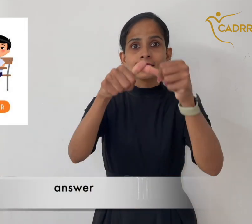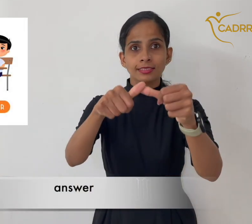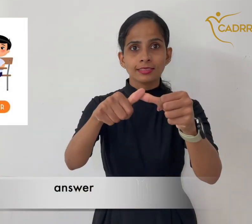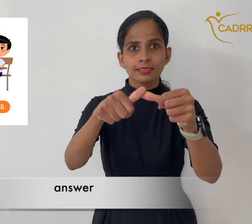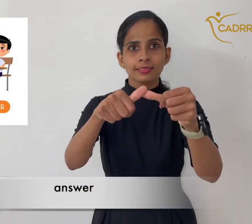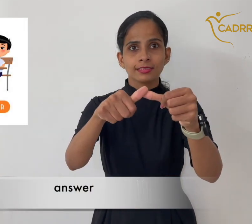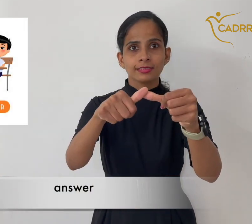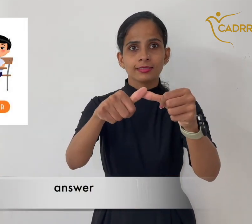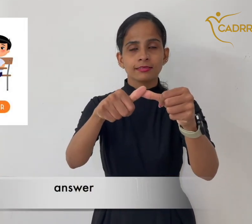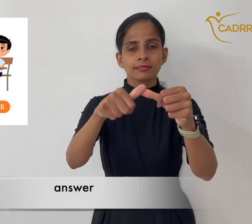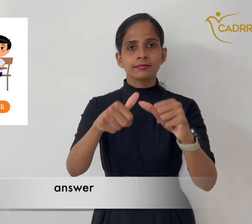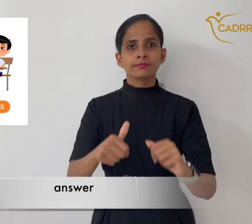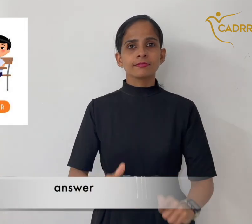Answer.